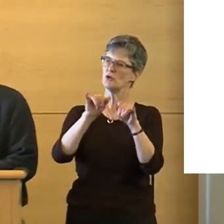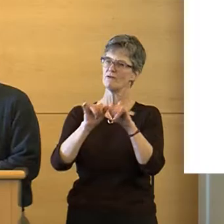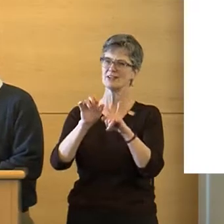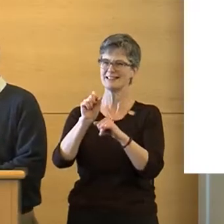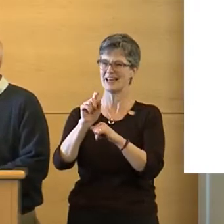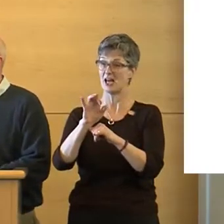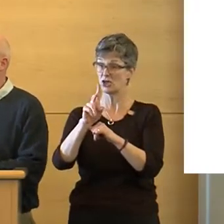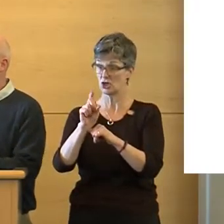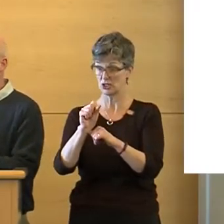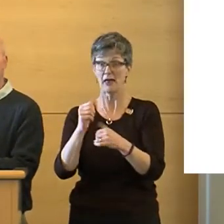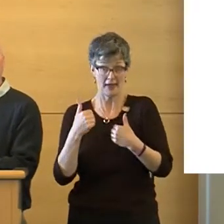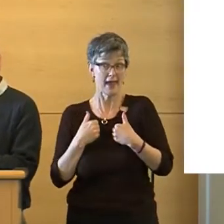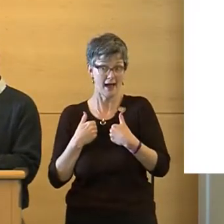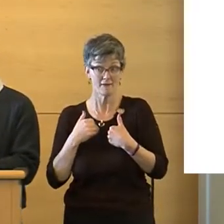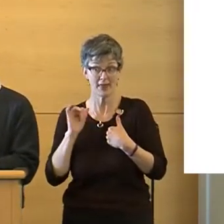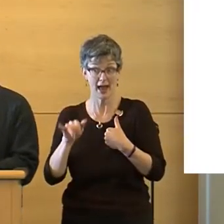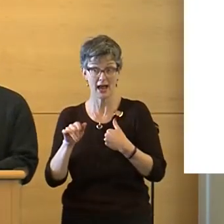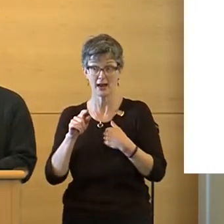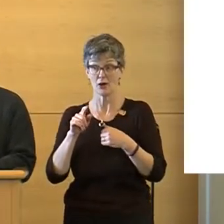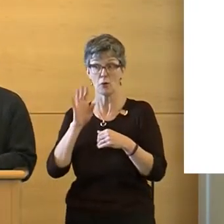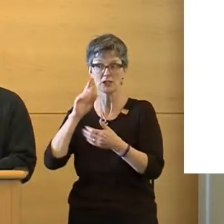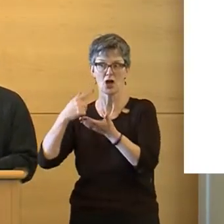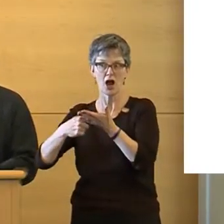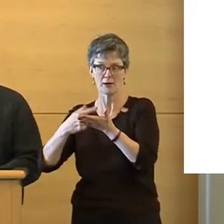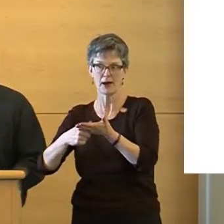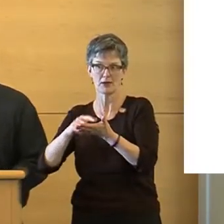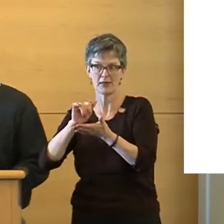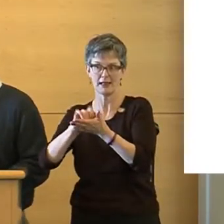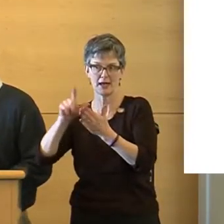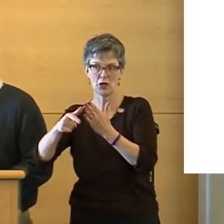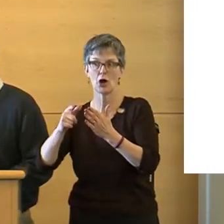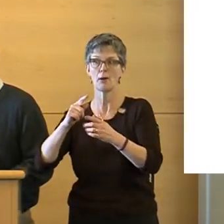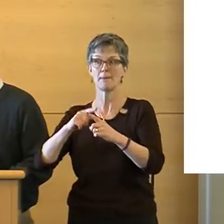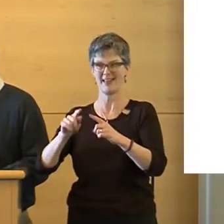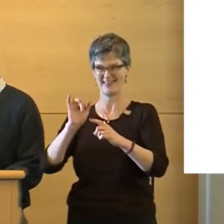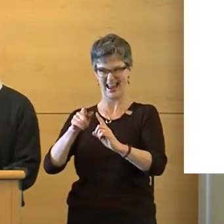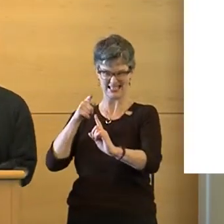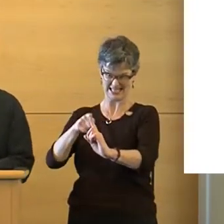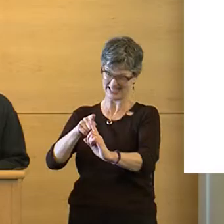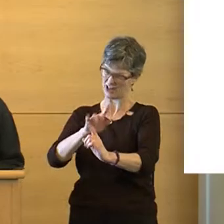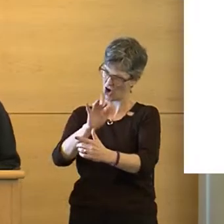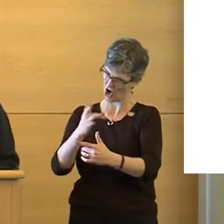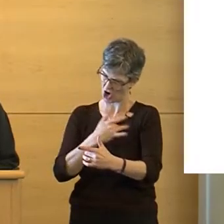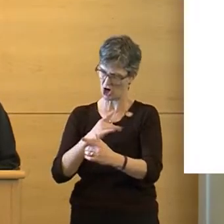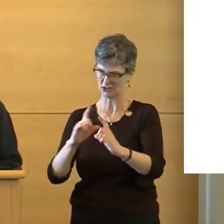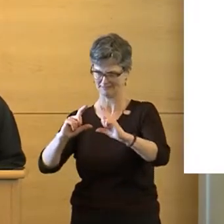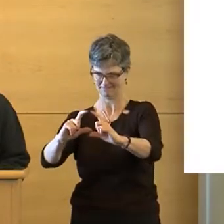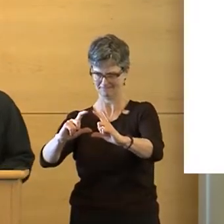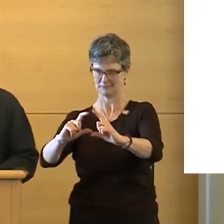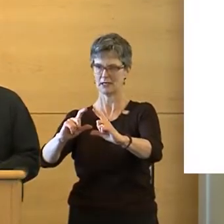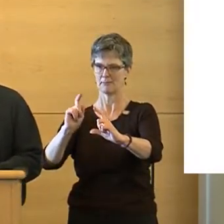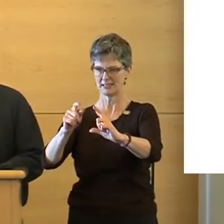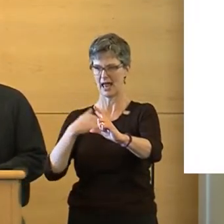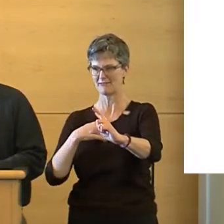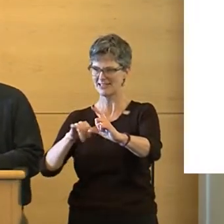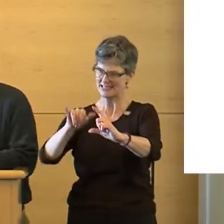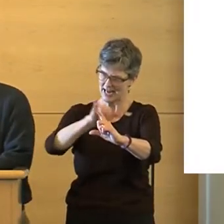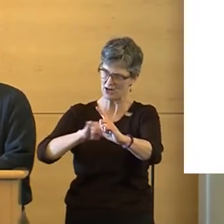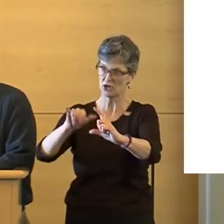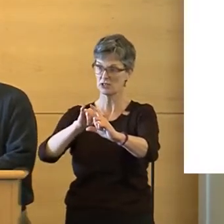to tag a web page in order to ensure that it's accessible. And this is how you need to tag a document so that